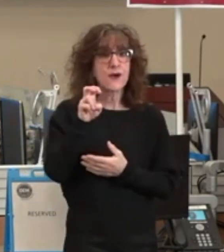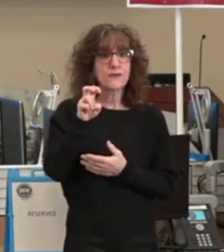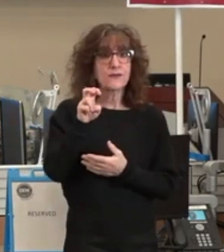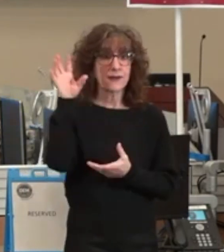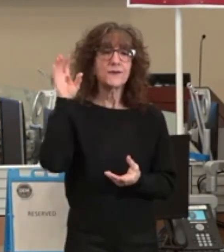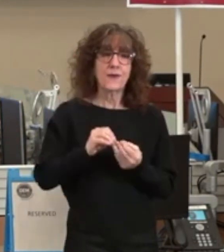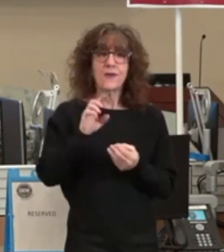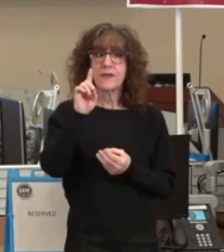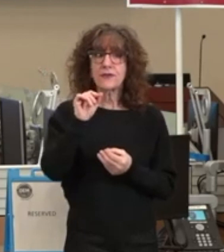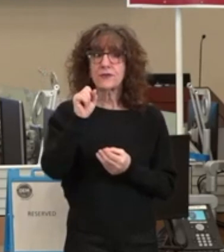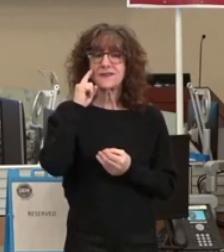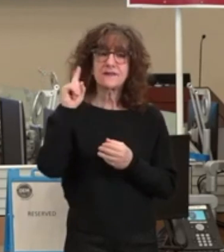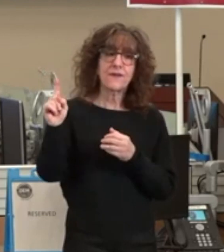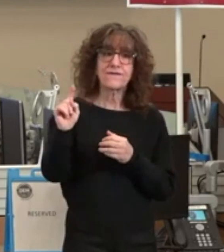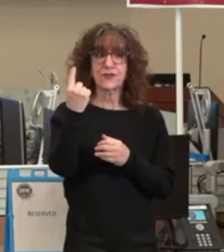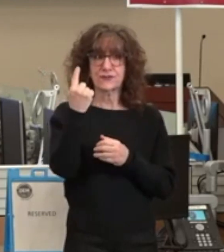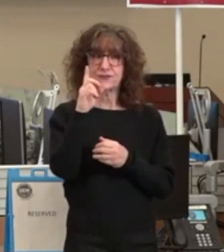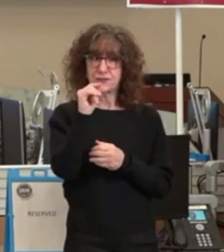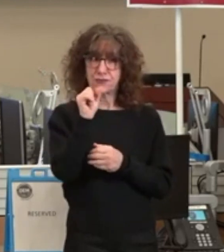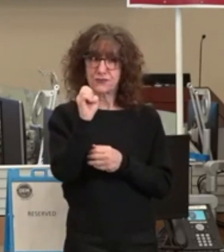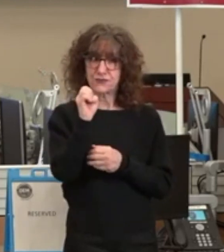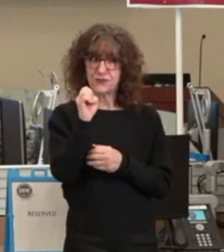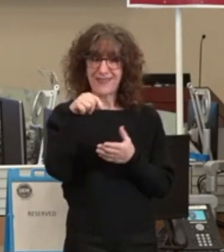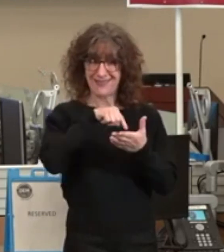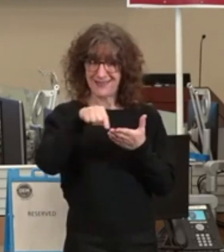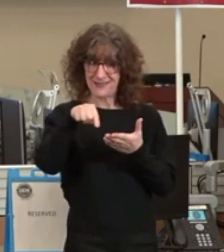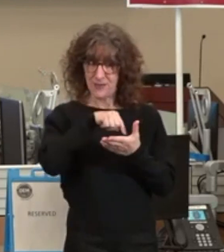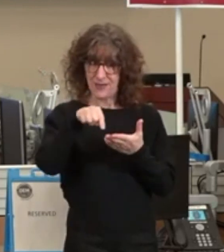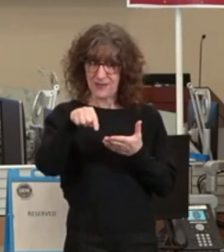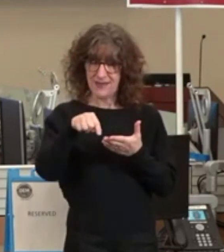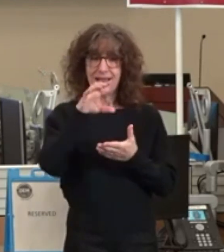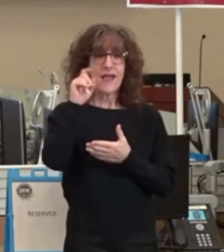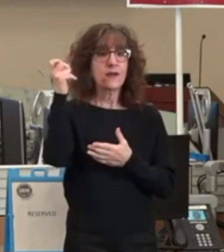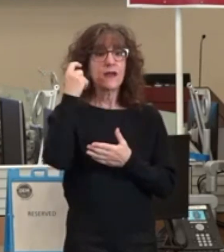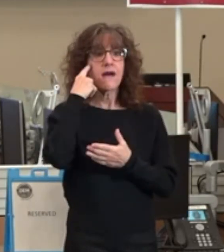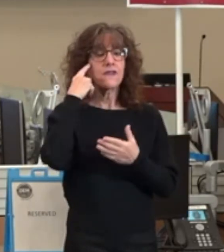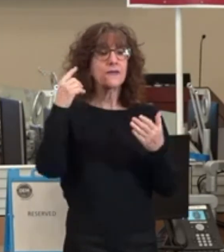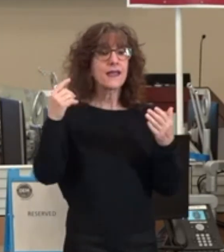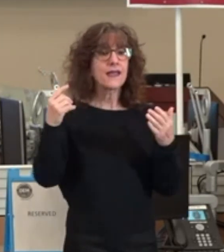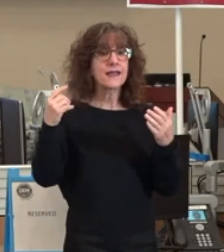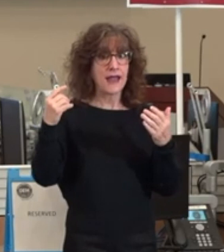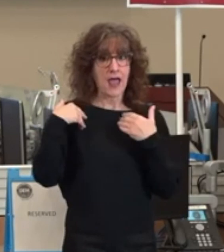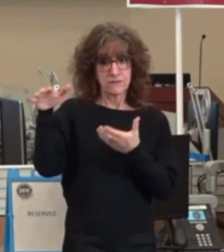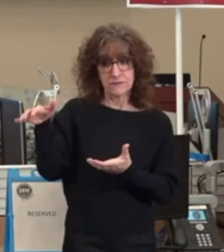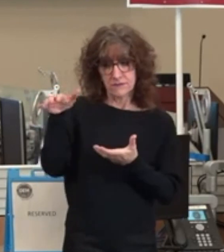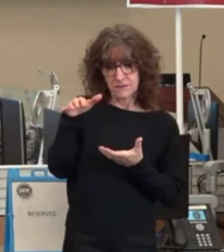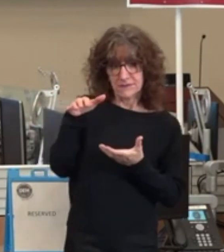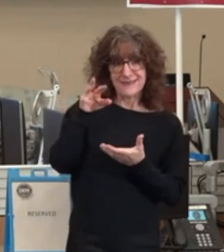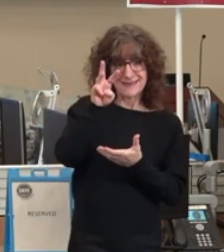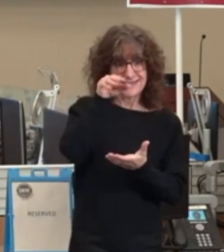total doses for new appointments. Again, this week, what the county government has available to us